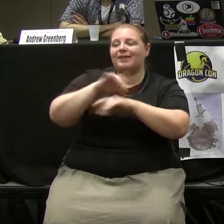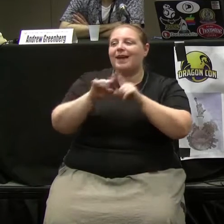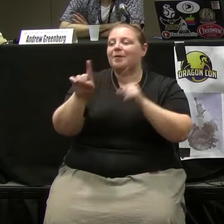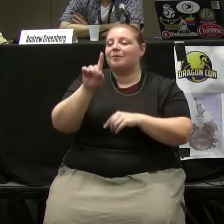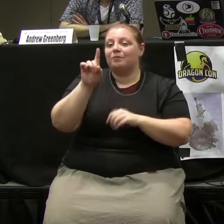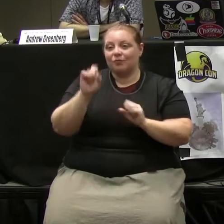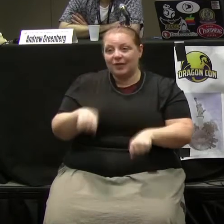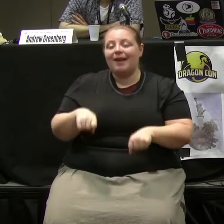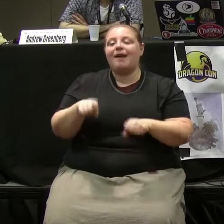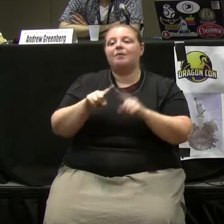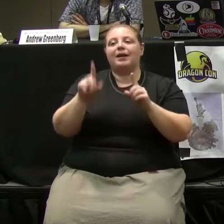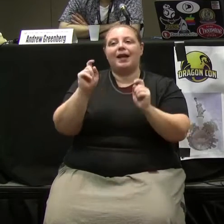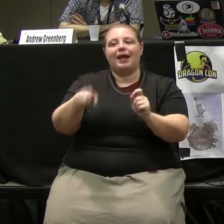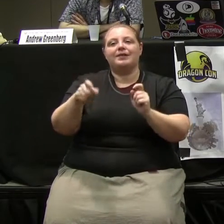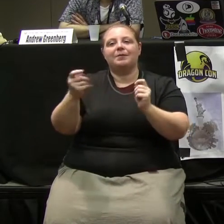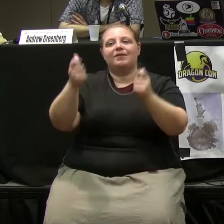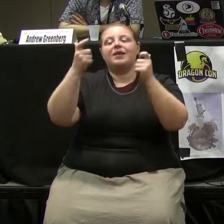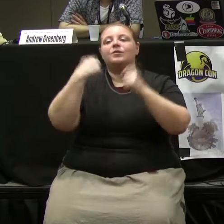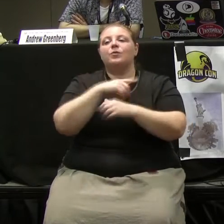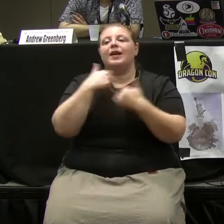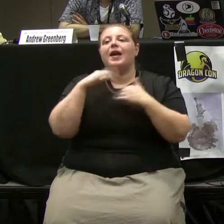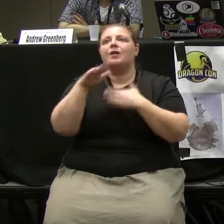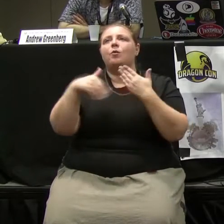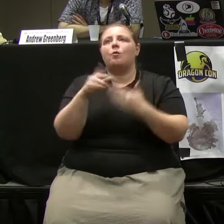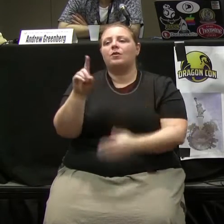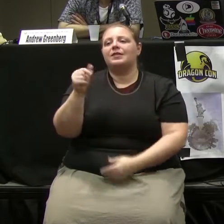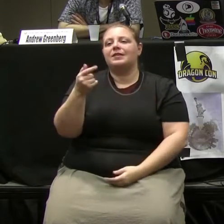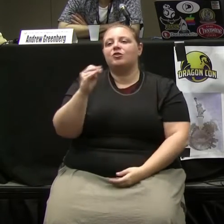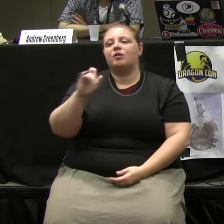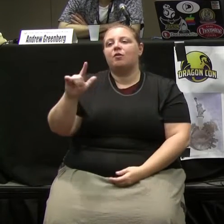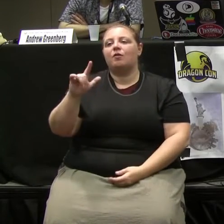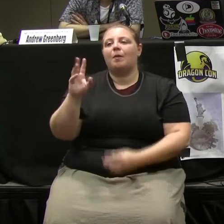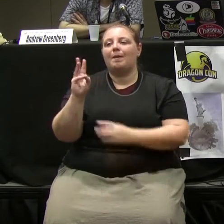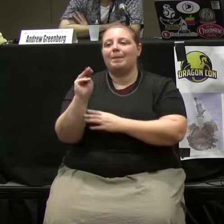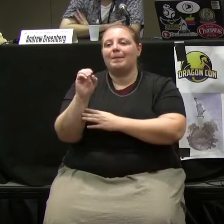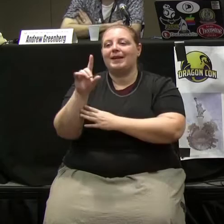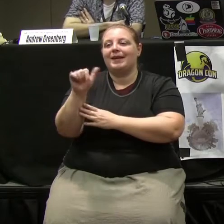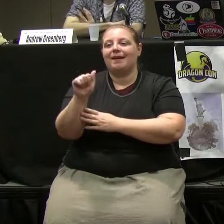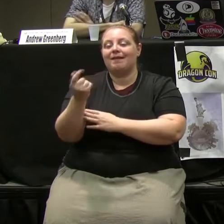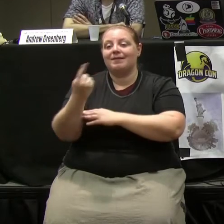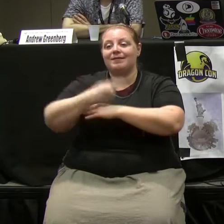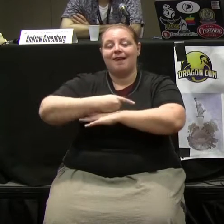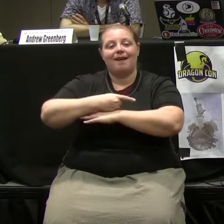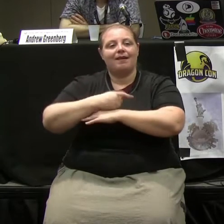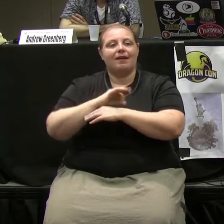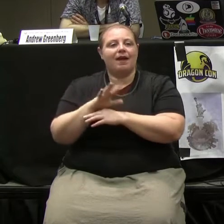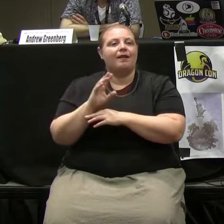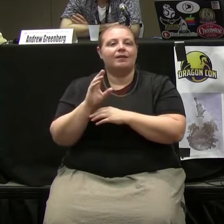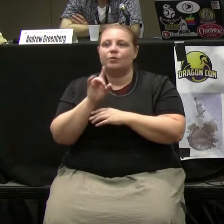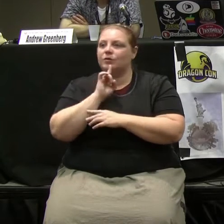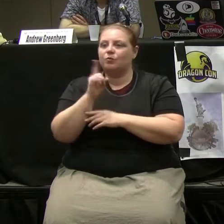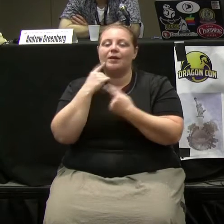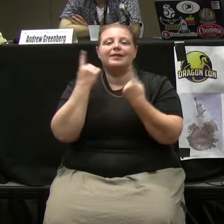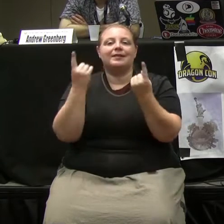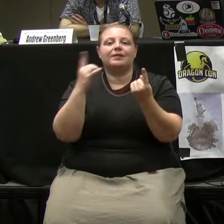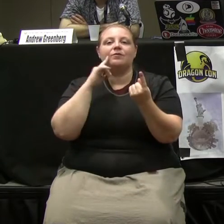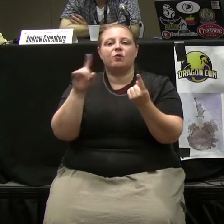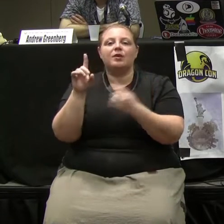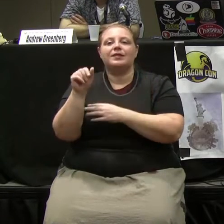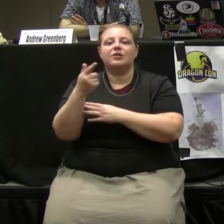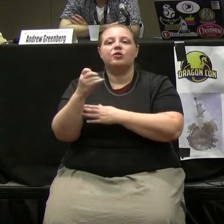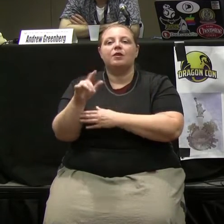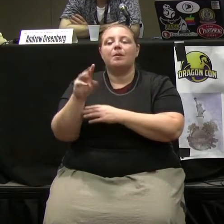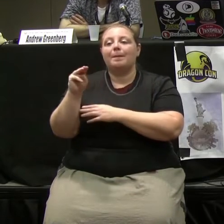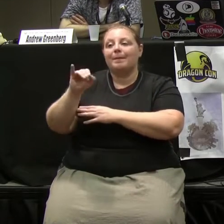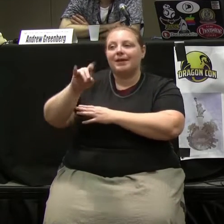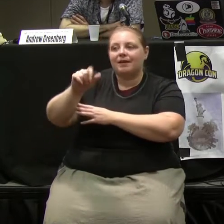your stuff in quickly. We did a whole digital media day at the Gold Dome a couple of years ago. It was very effective for letting people know about digital entertainment, digital media,